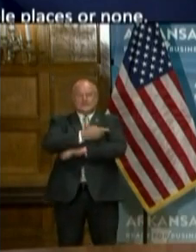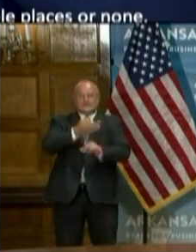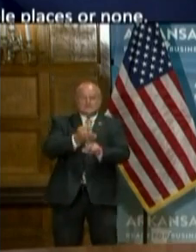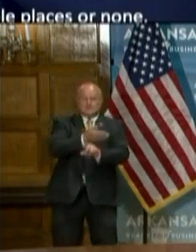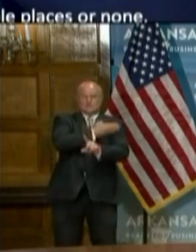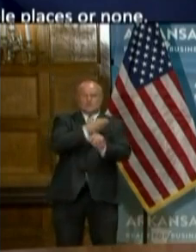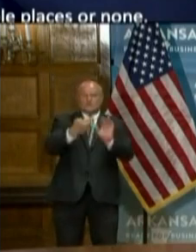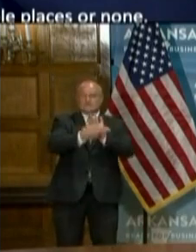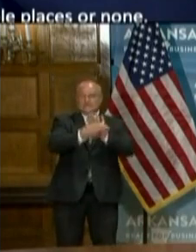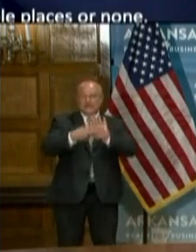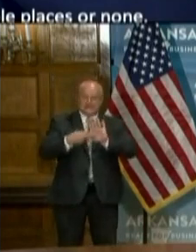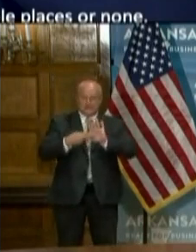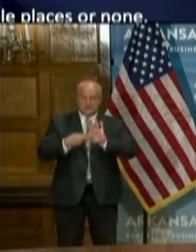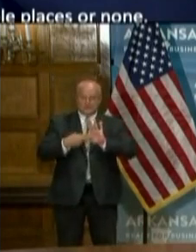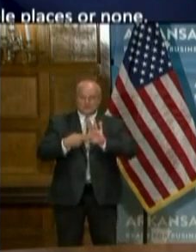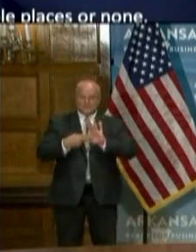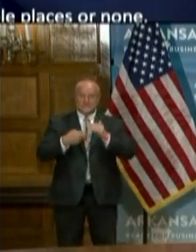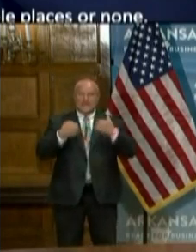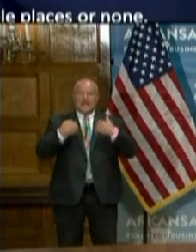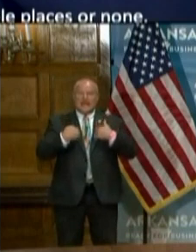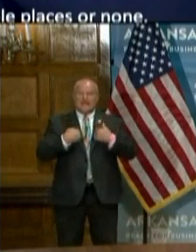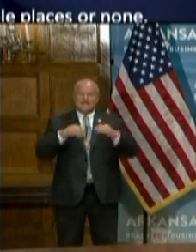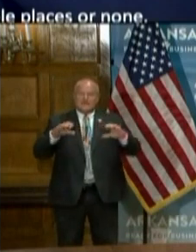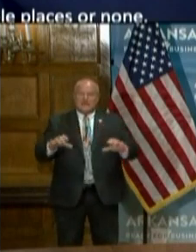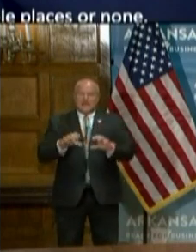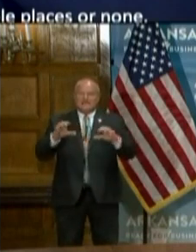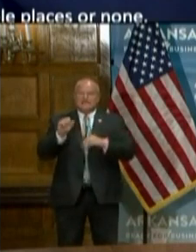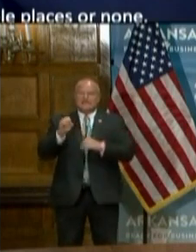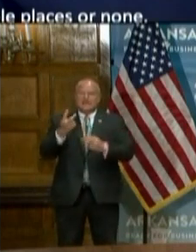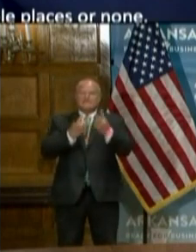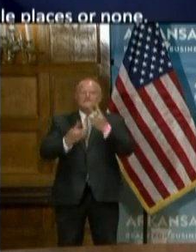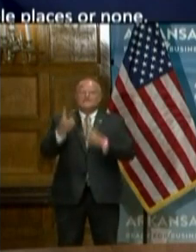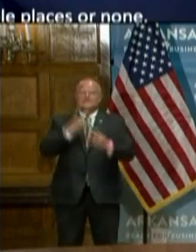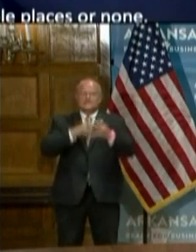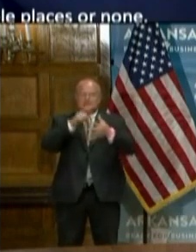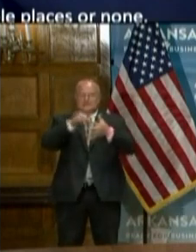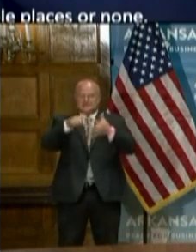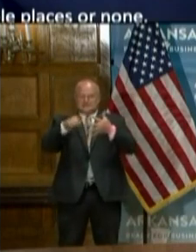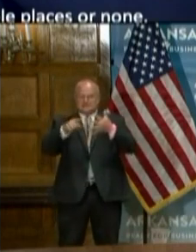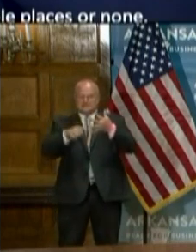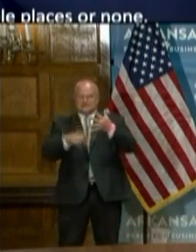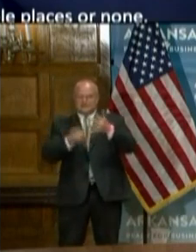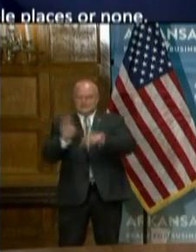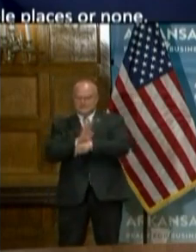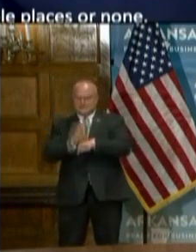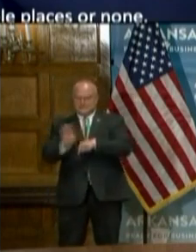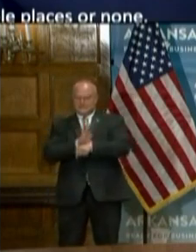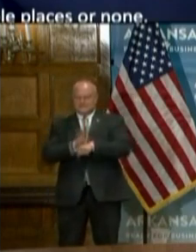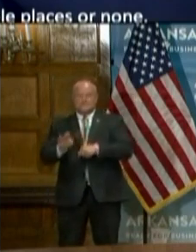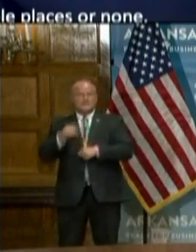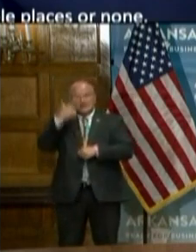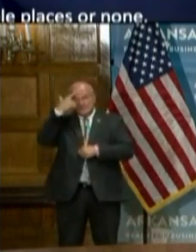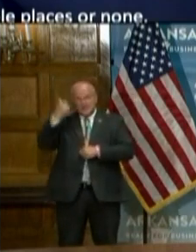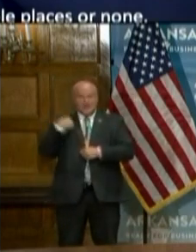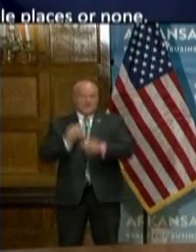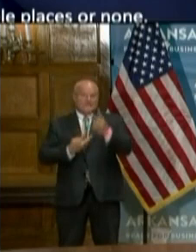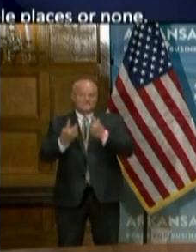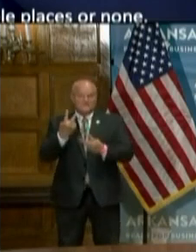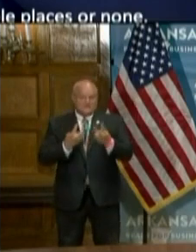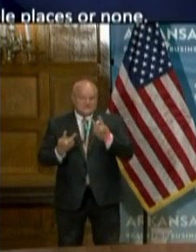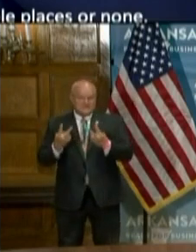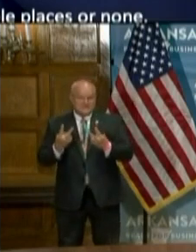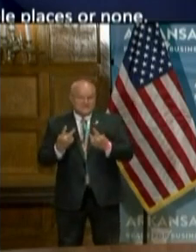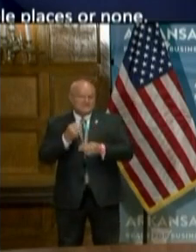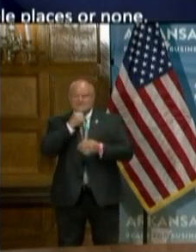to diagnosis, have the active cases visited the following types of businesses? And just because they visit